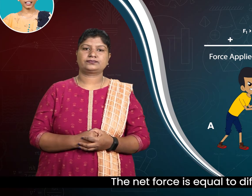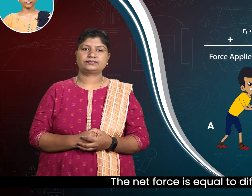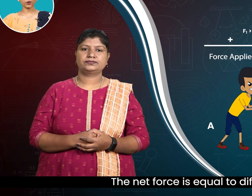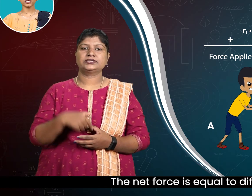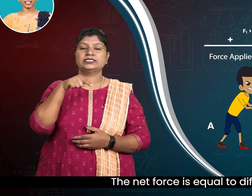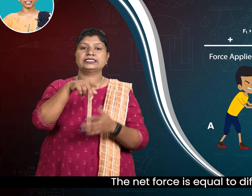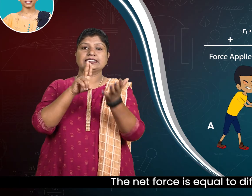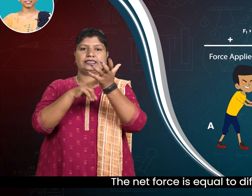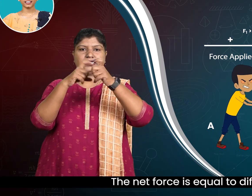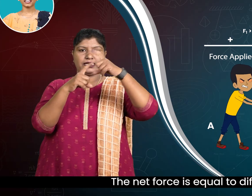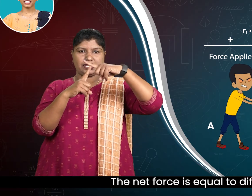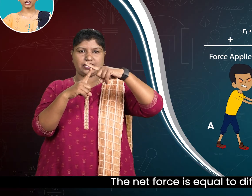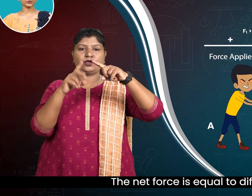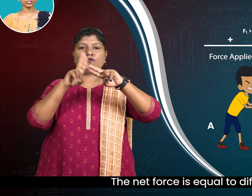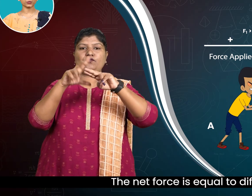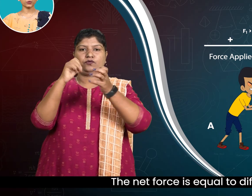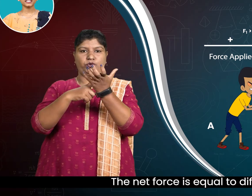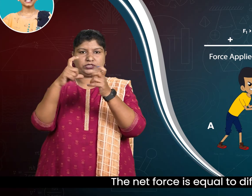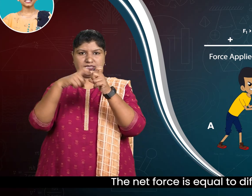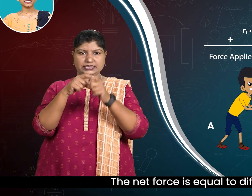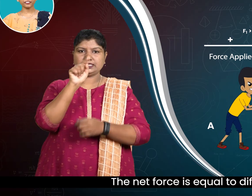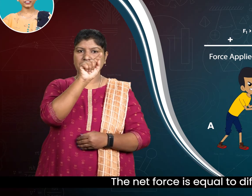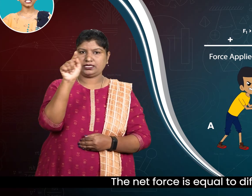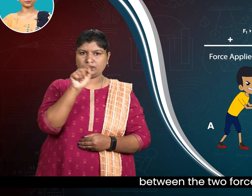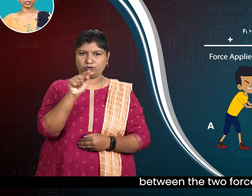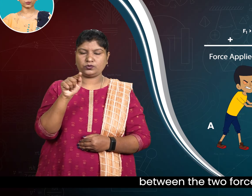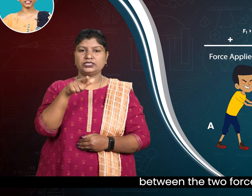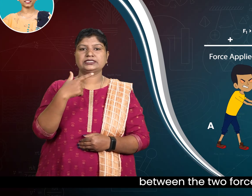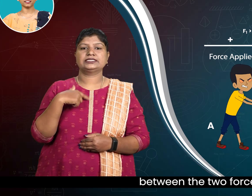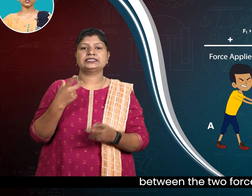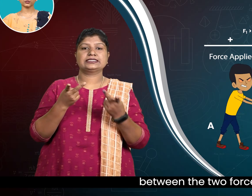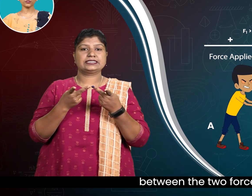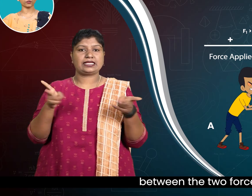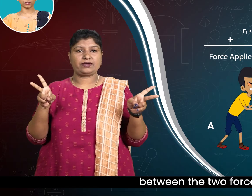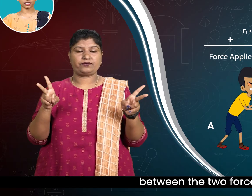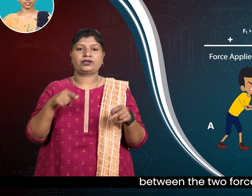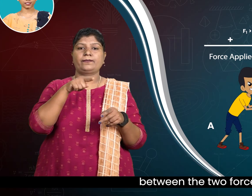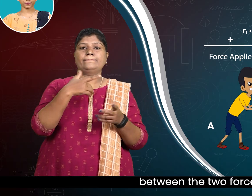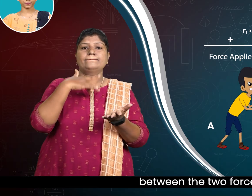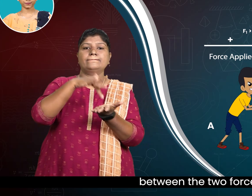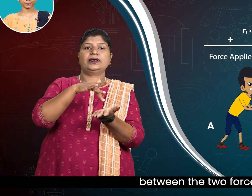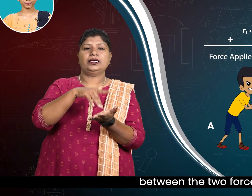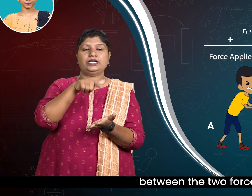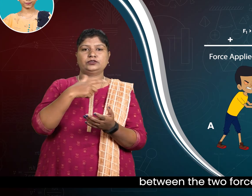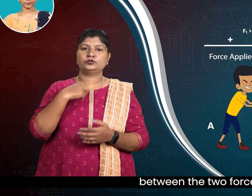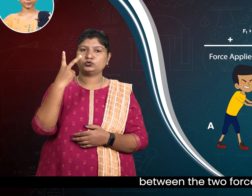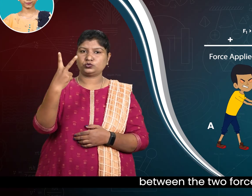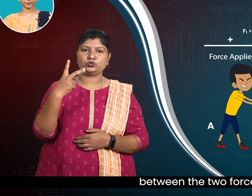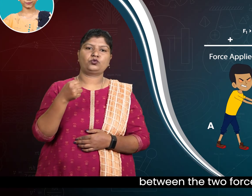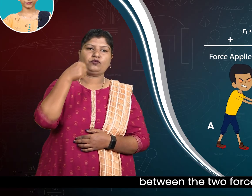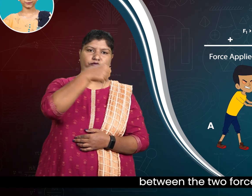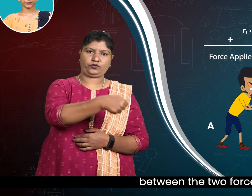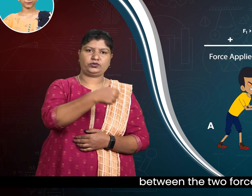the net force is equal to difference between the two forces.